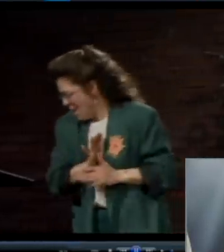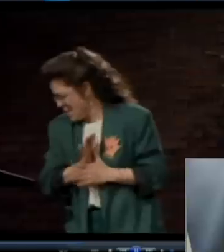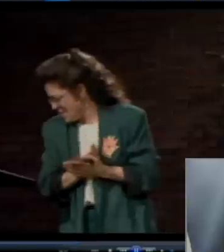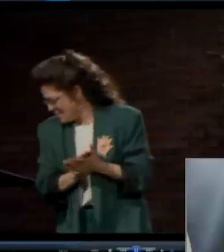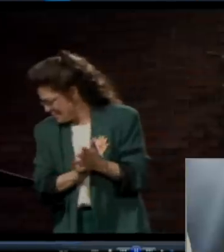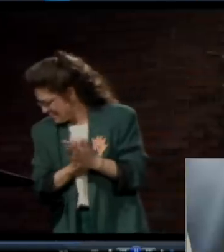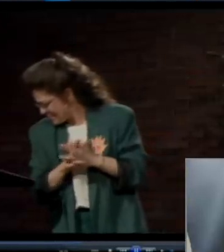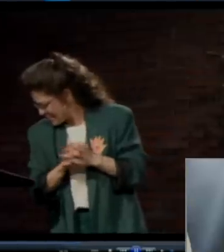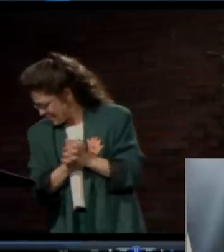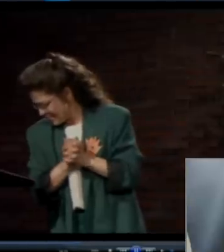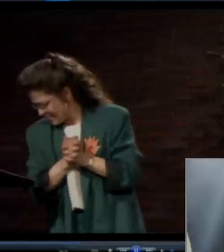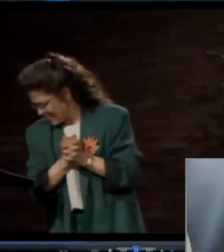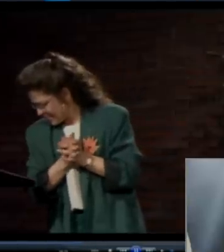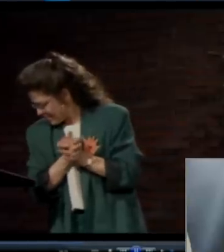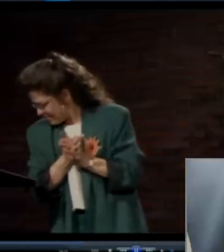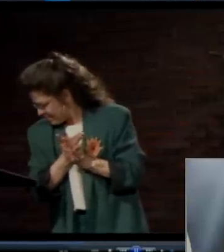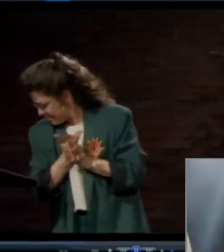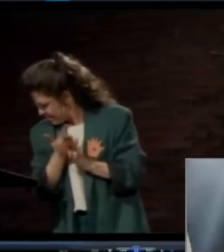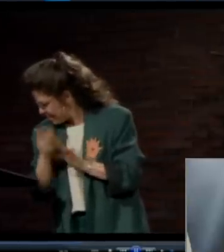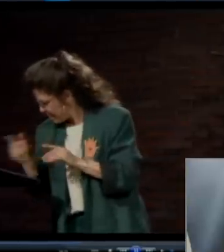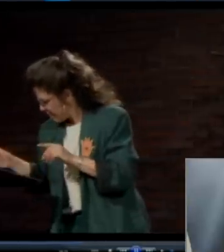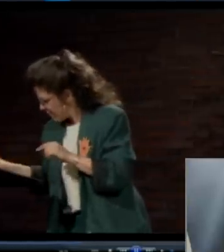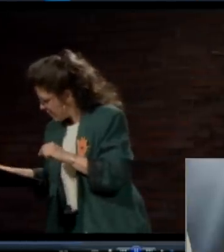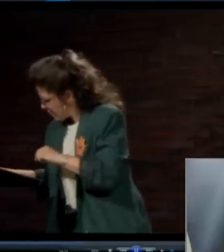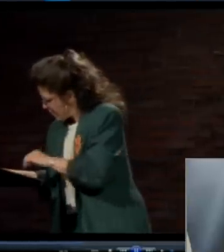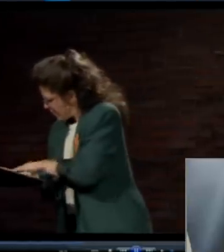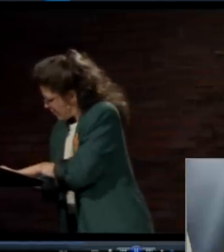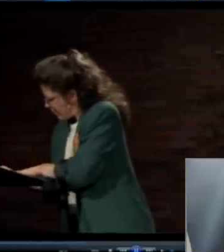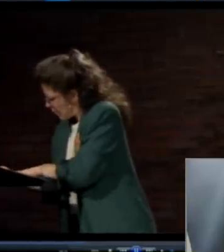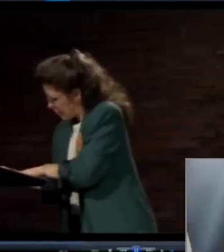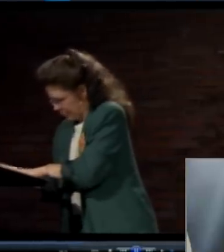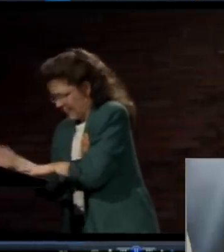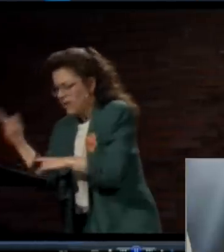Oh, okay. All of you believe that this is false.